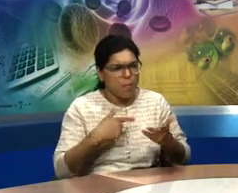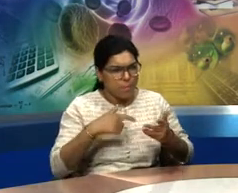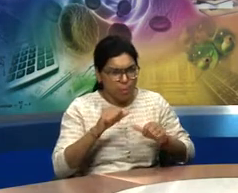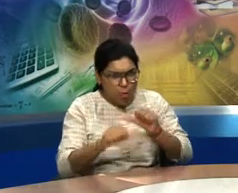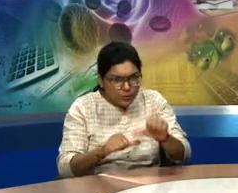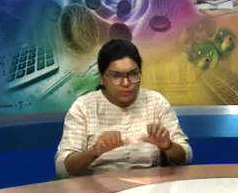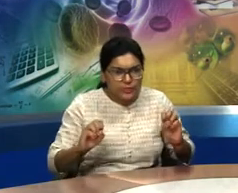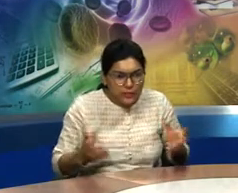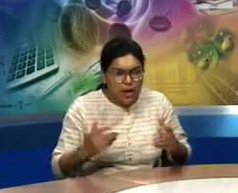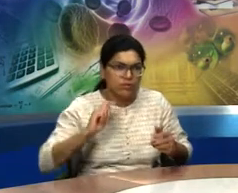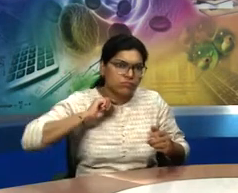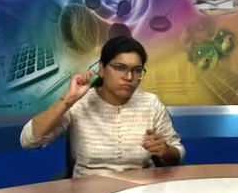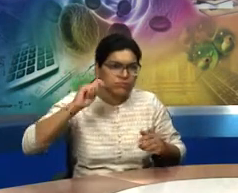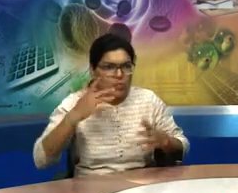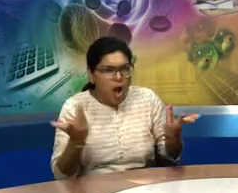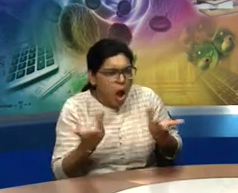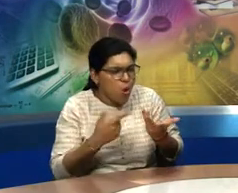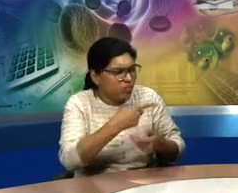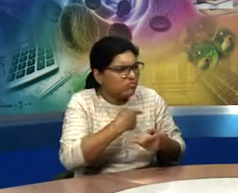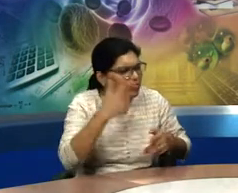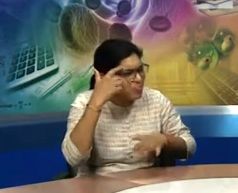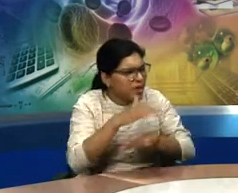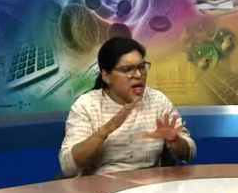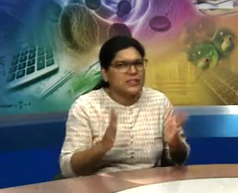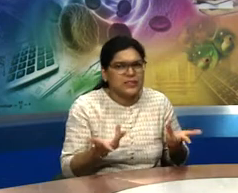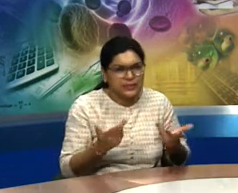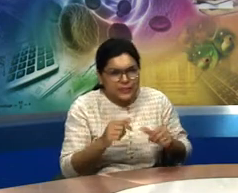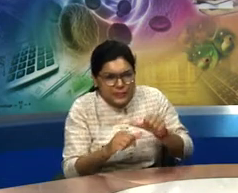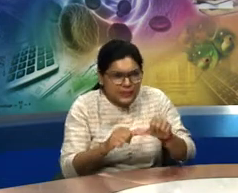But how should we do this suicide?